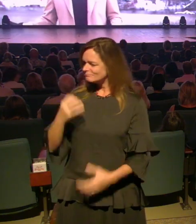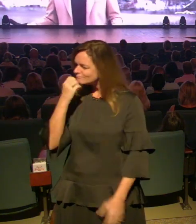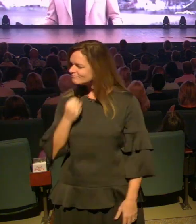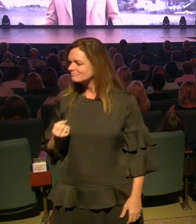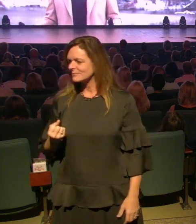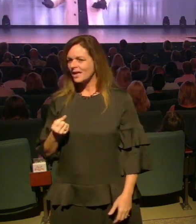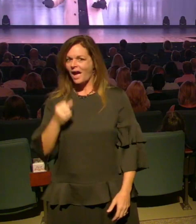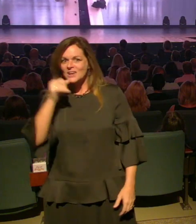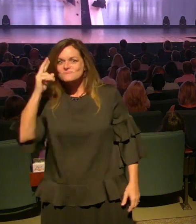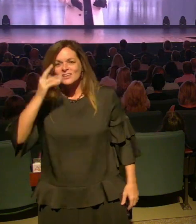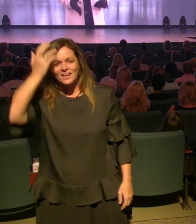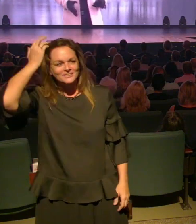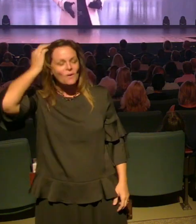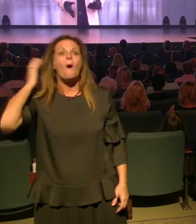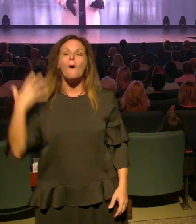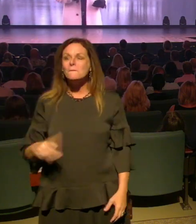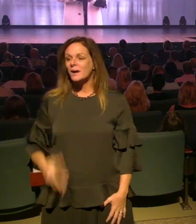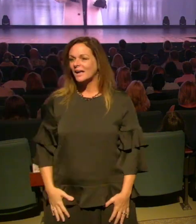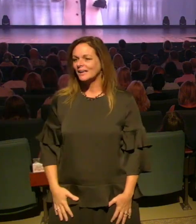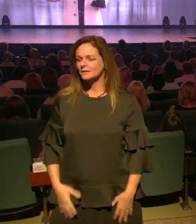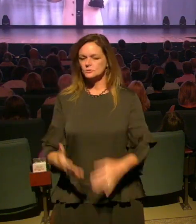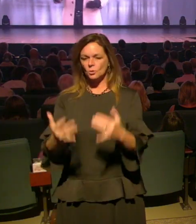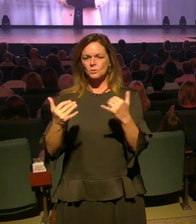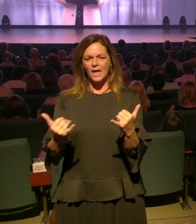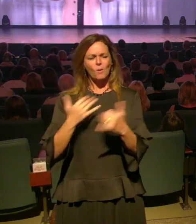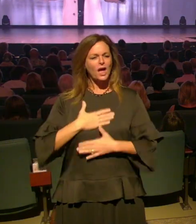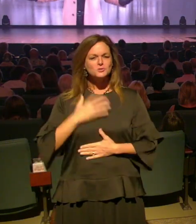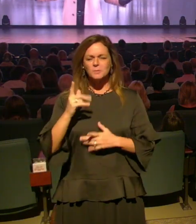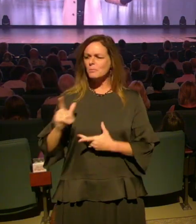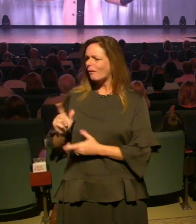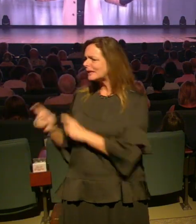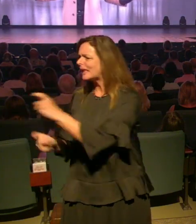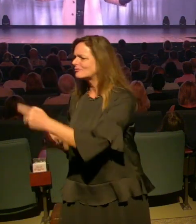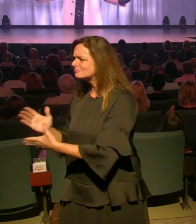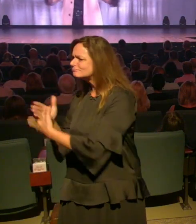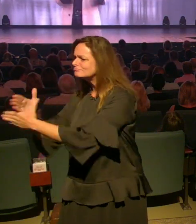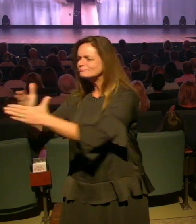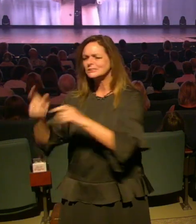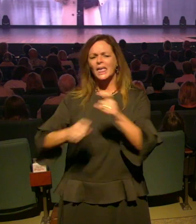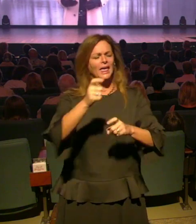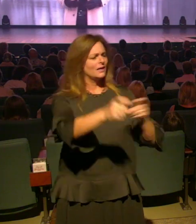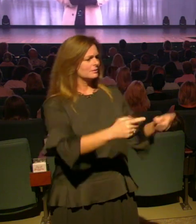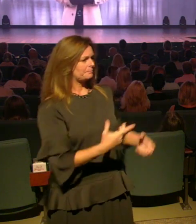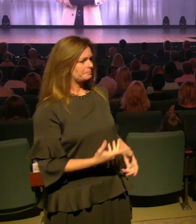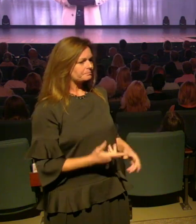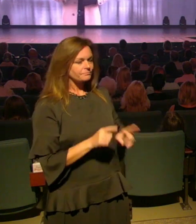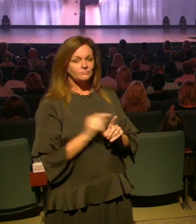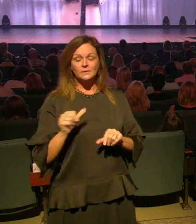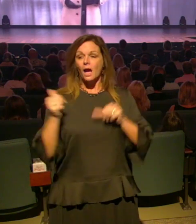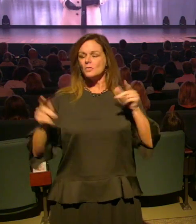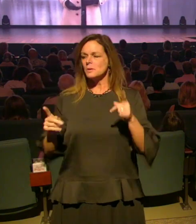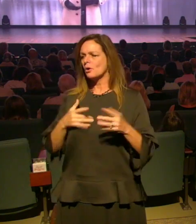weren't expecting. And during this time of the year, I love seeing people being generous with people, whether it's being generous with those that